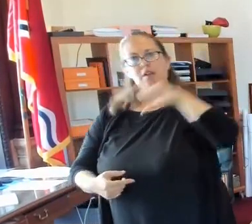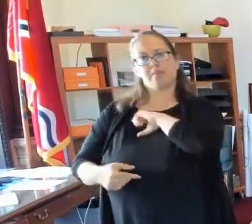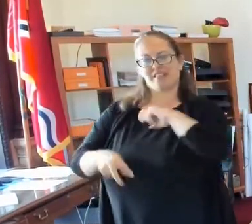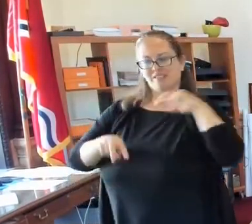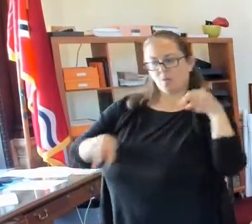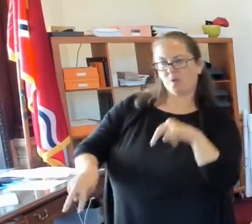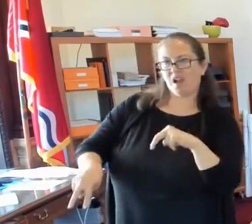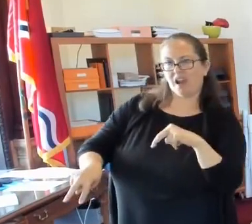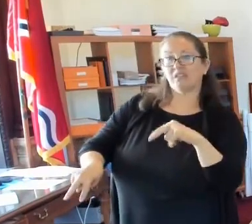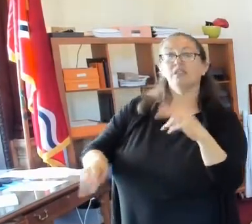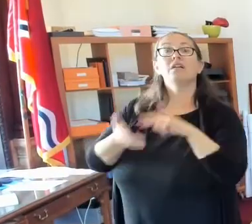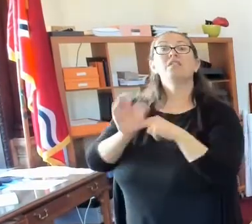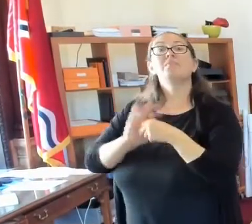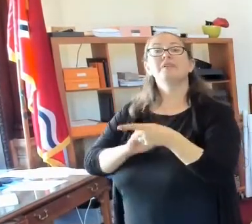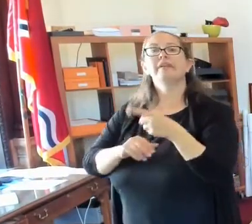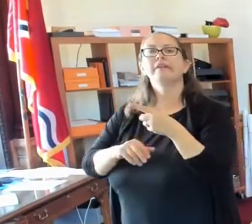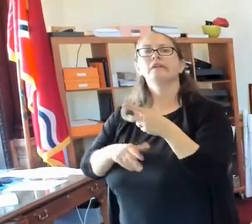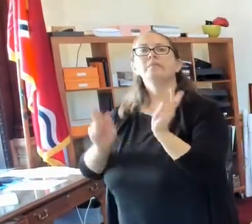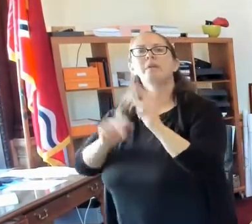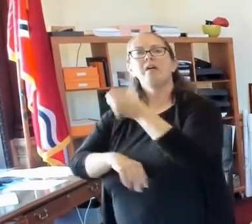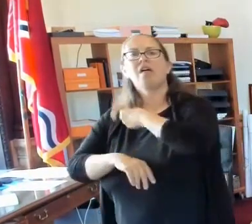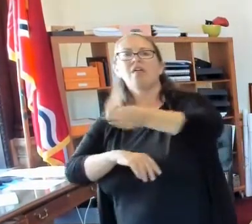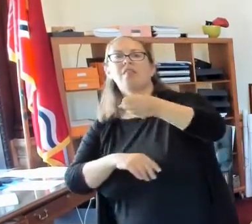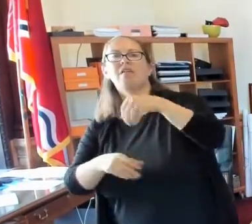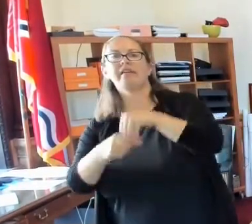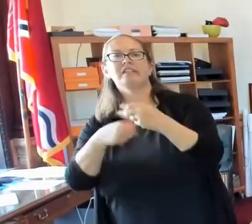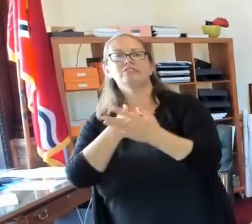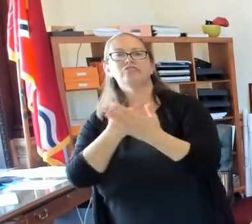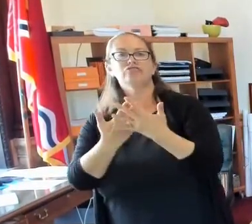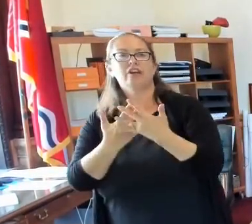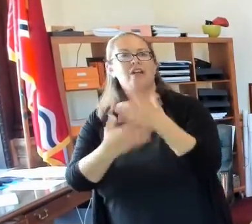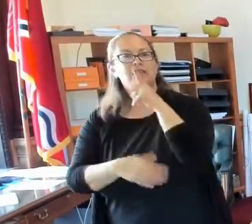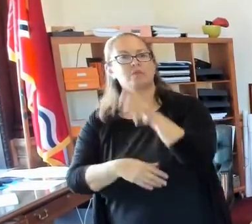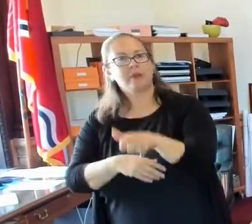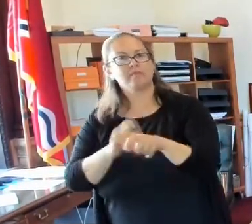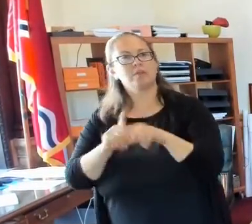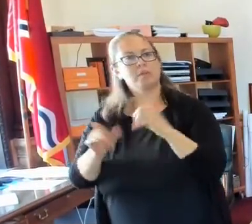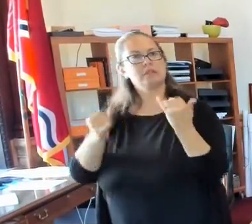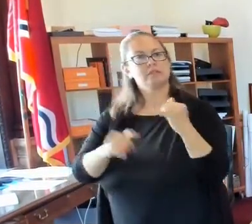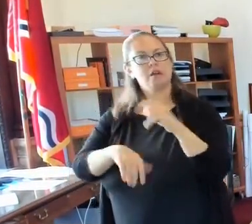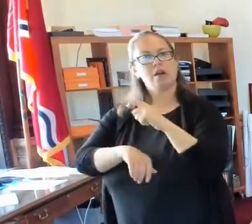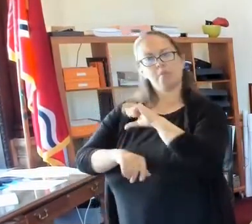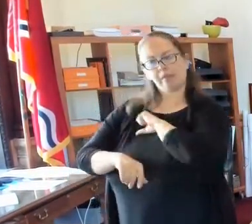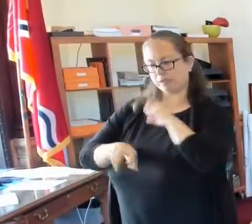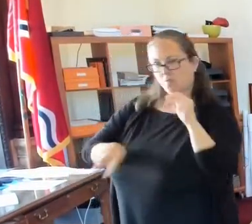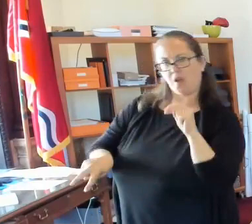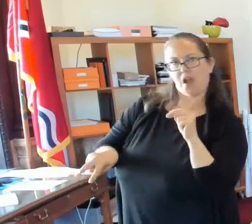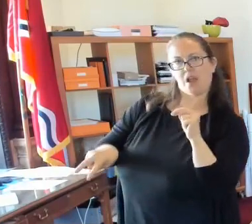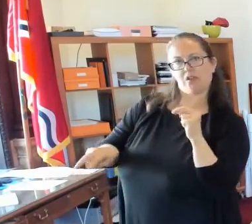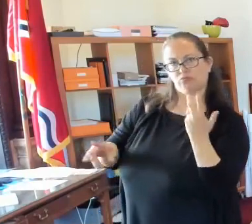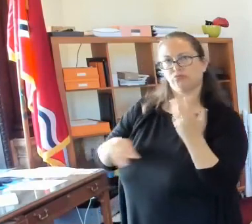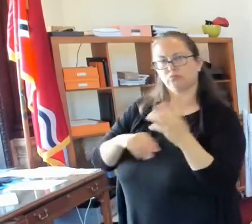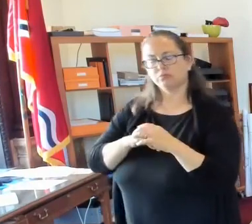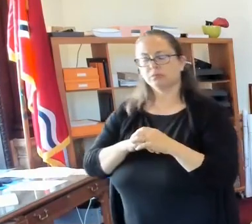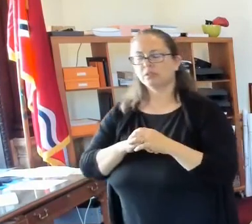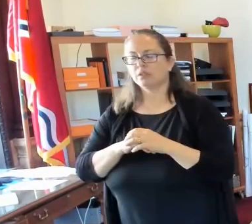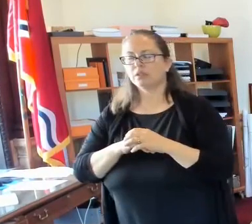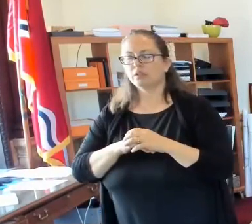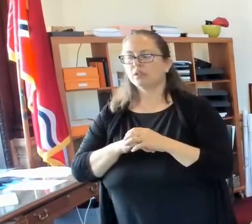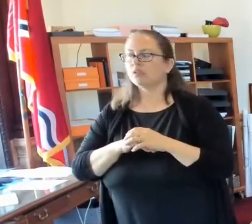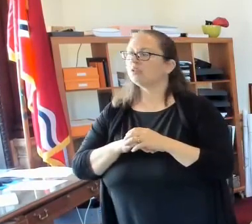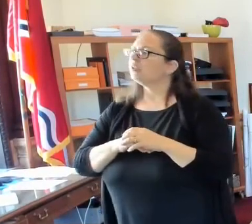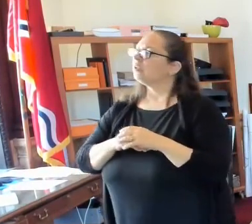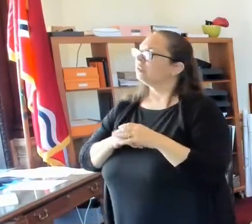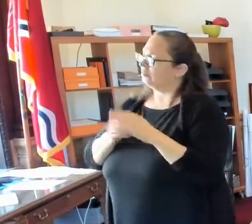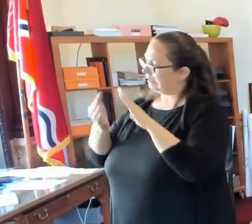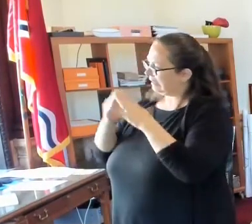not in jail, so, but still under monitoring. On downtown, Mayor, Quita's question